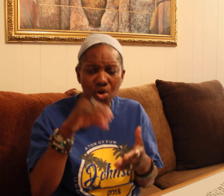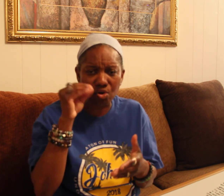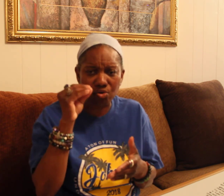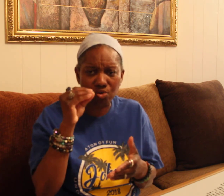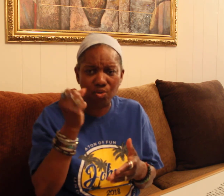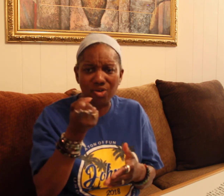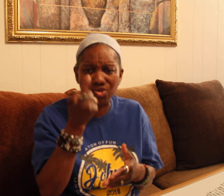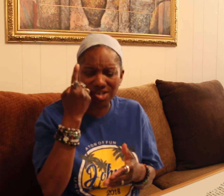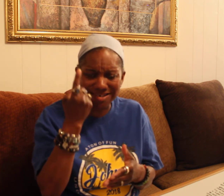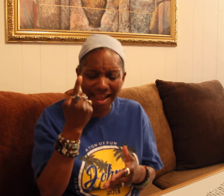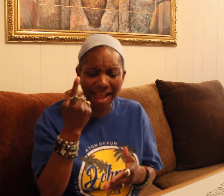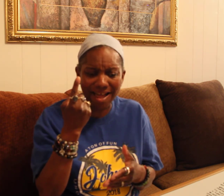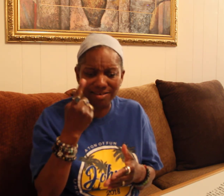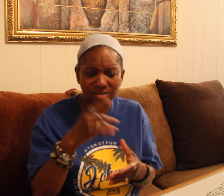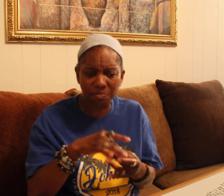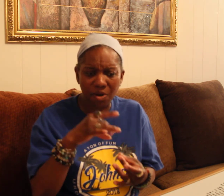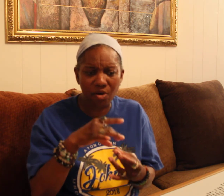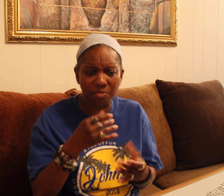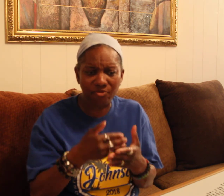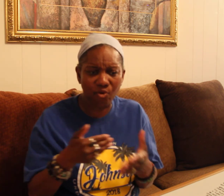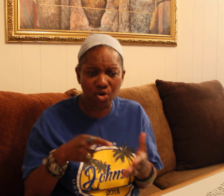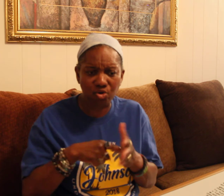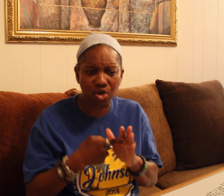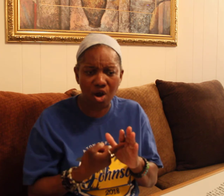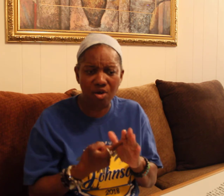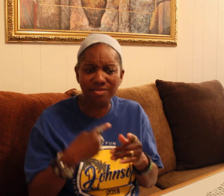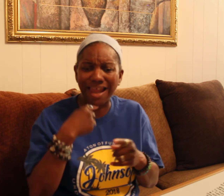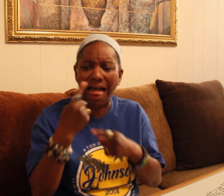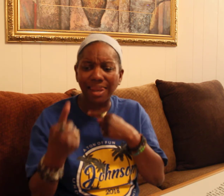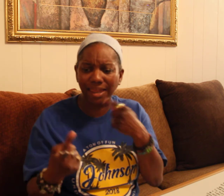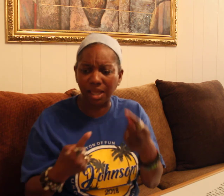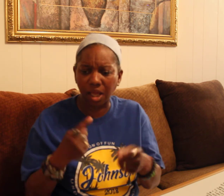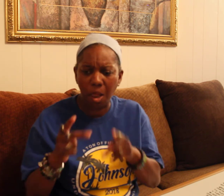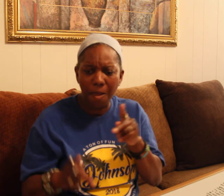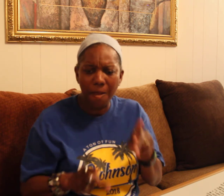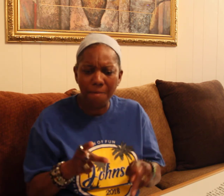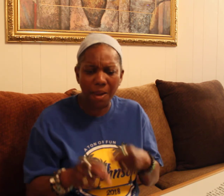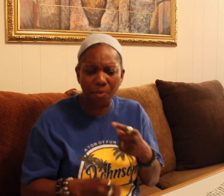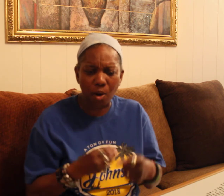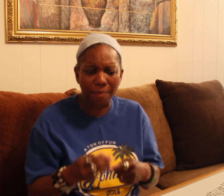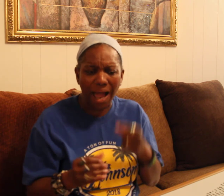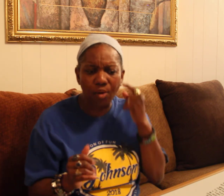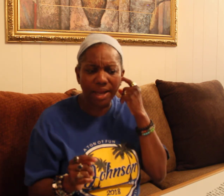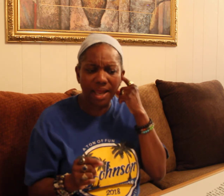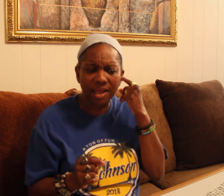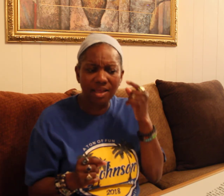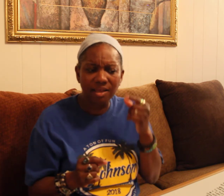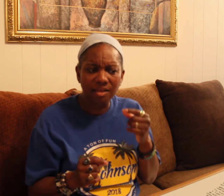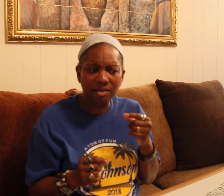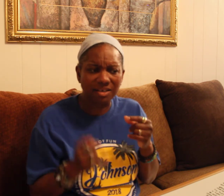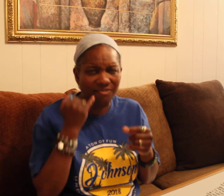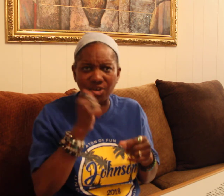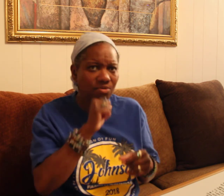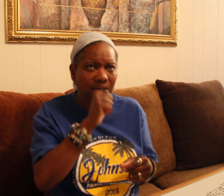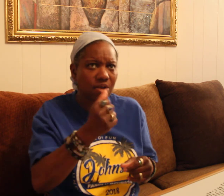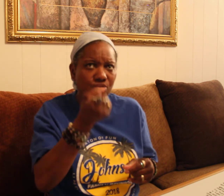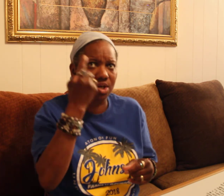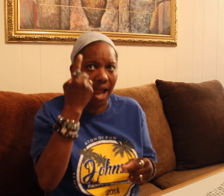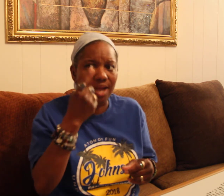learn to understand spirit before you start telling people about it. Because if you didn't understand or